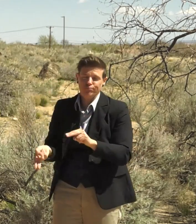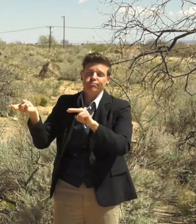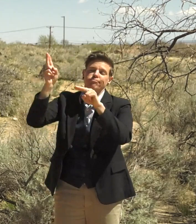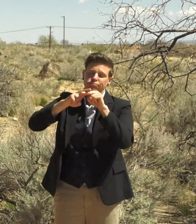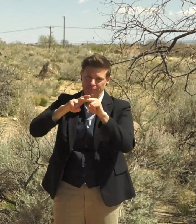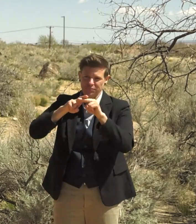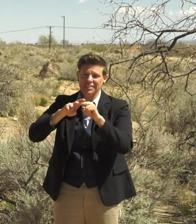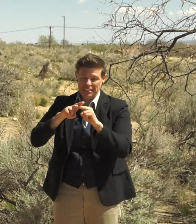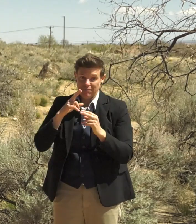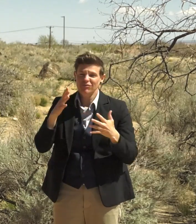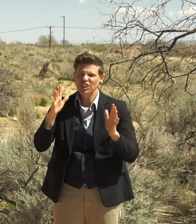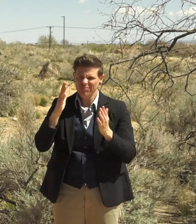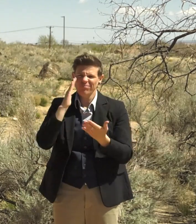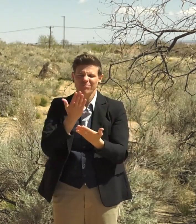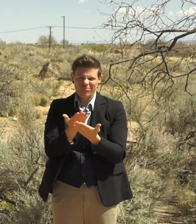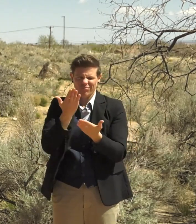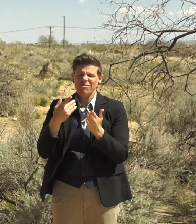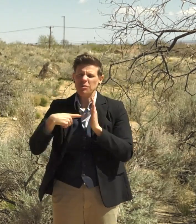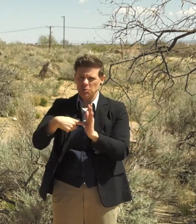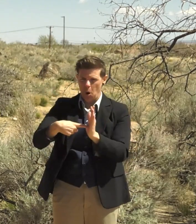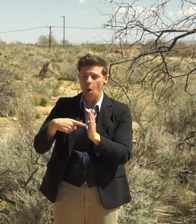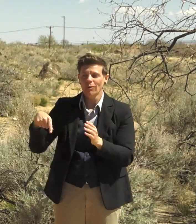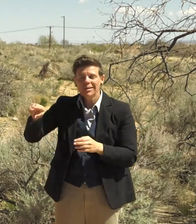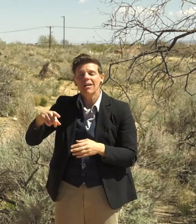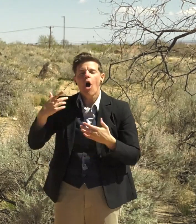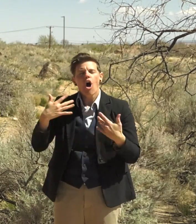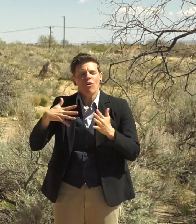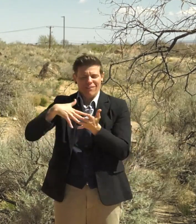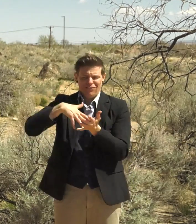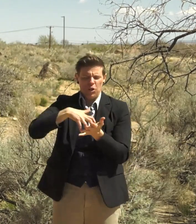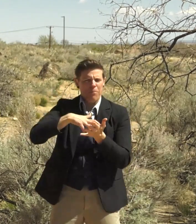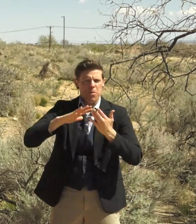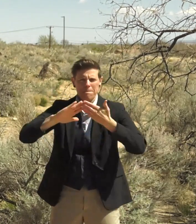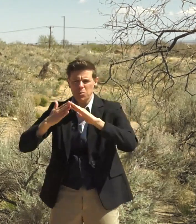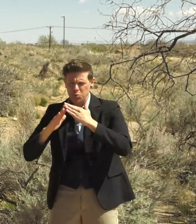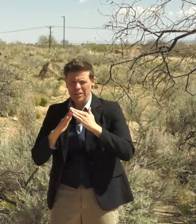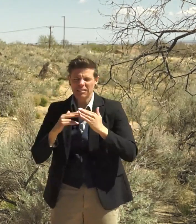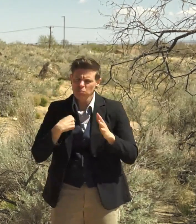concerning, kind of disappointing to hear. We know that there are